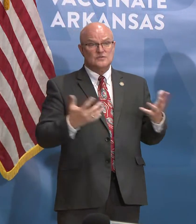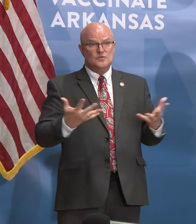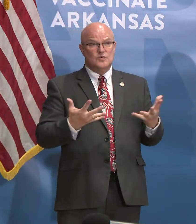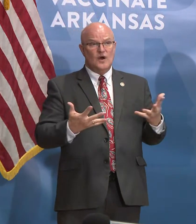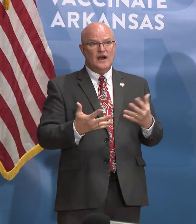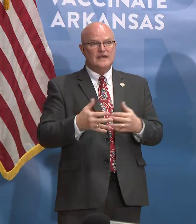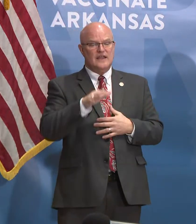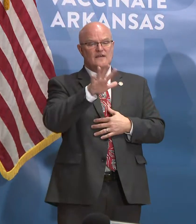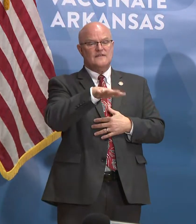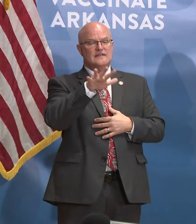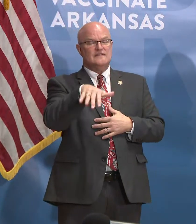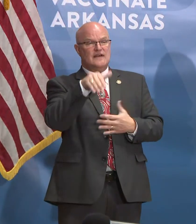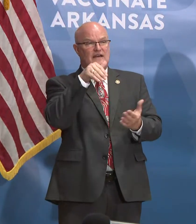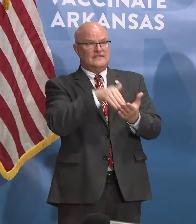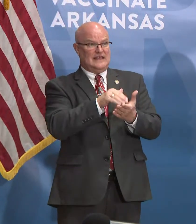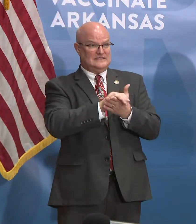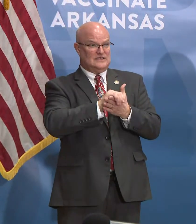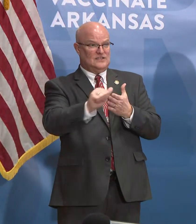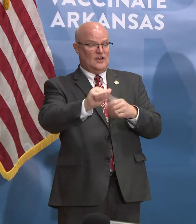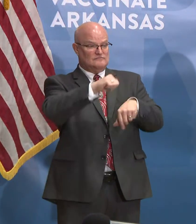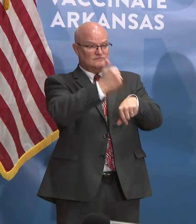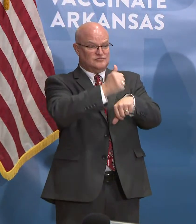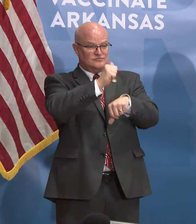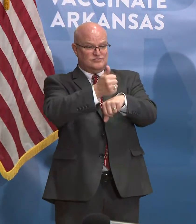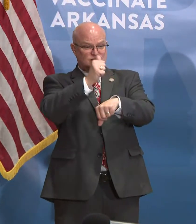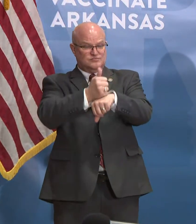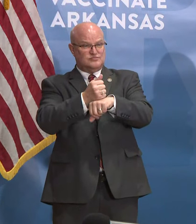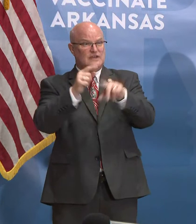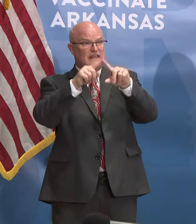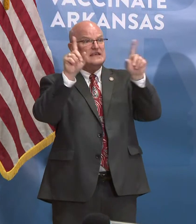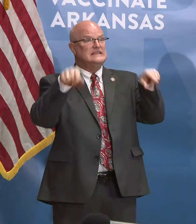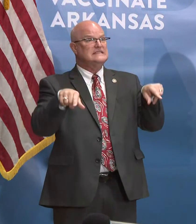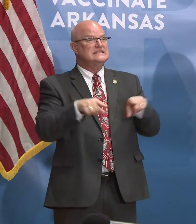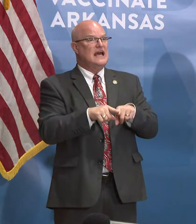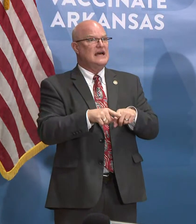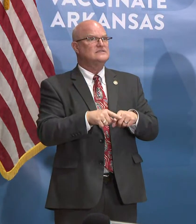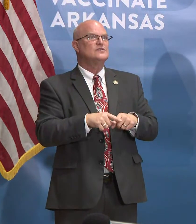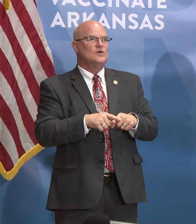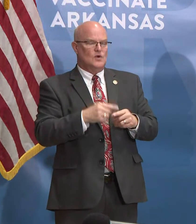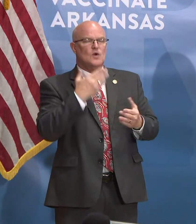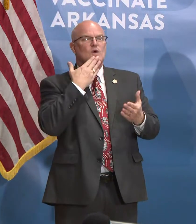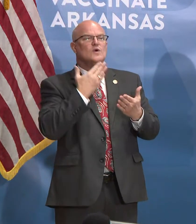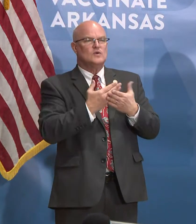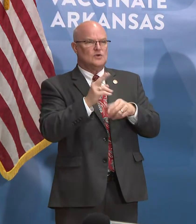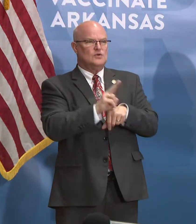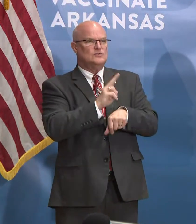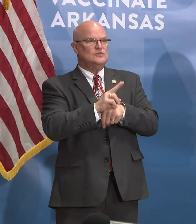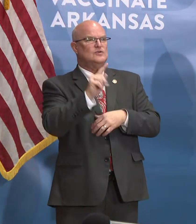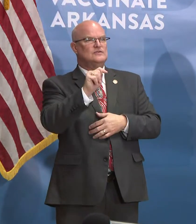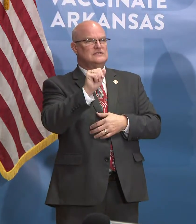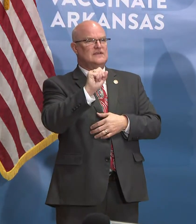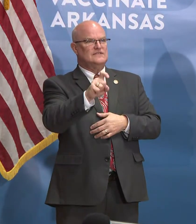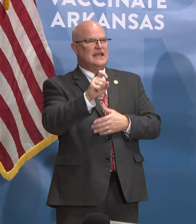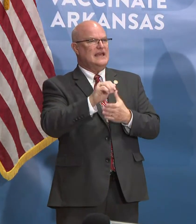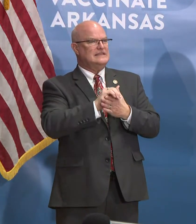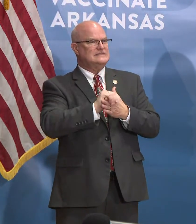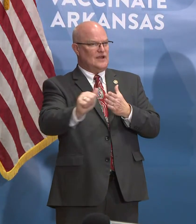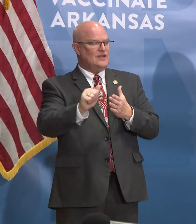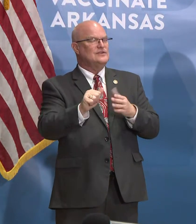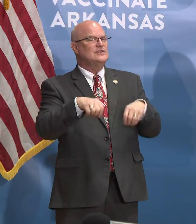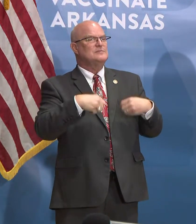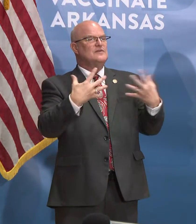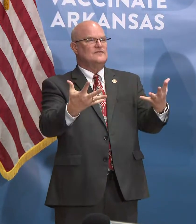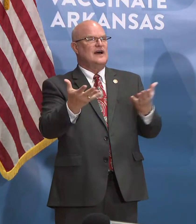about $55,000 to install these signs, which is a great use of tax dollars to provide this good service